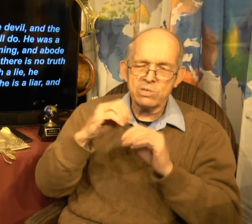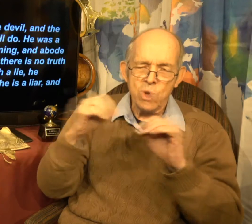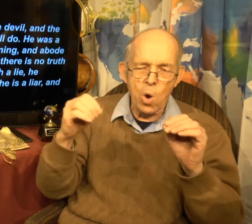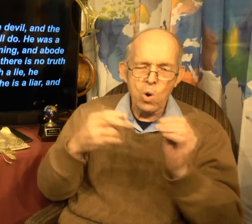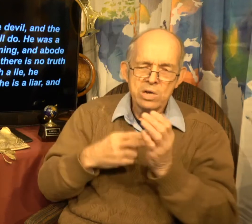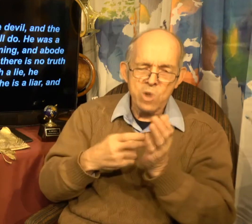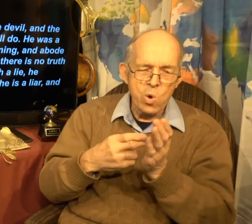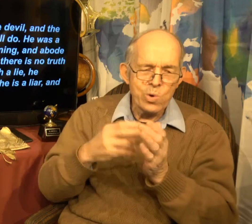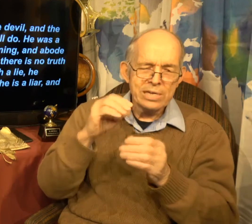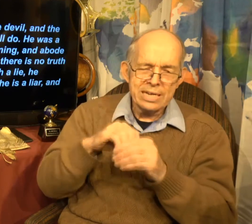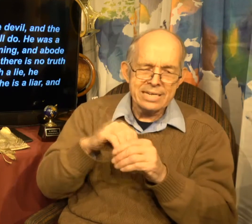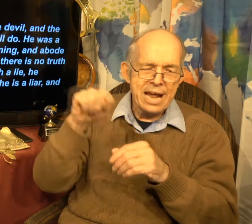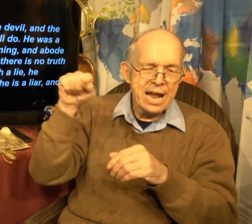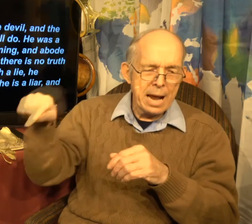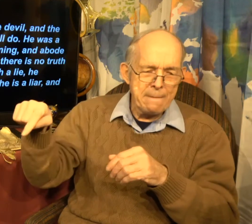no truth in him.